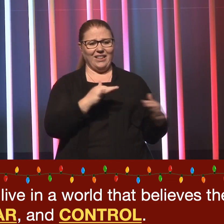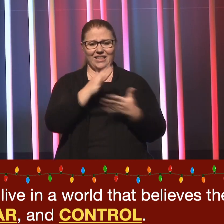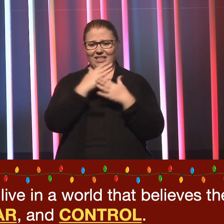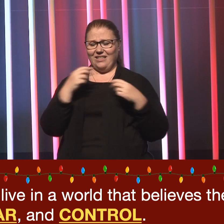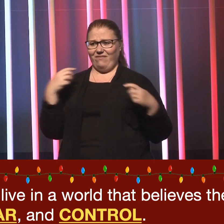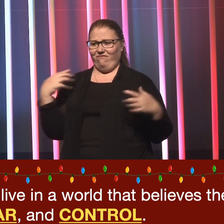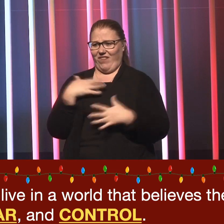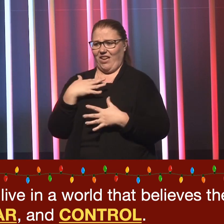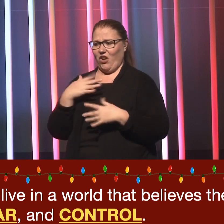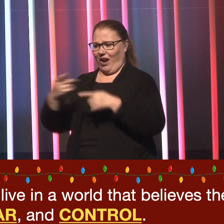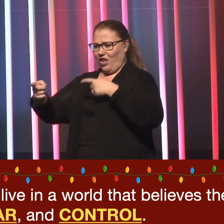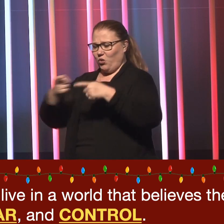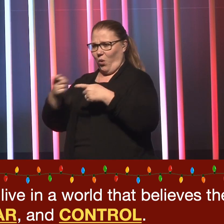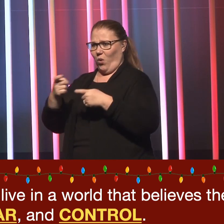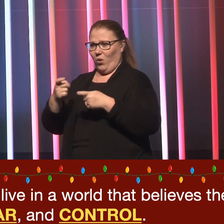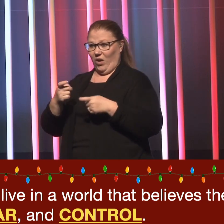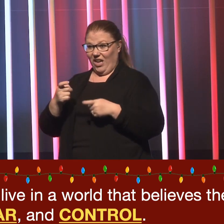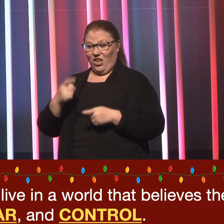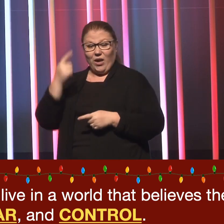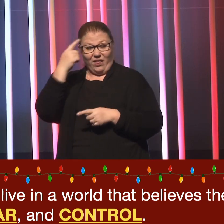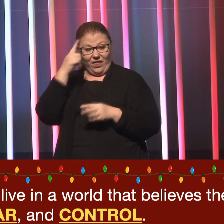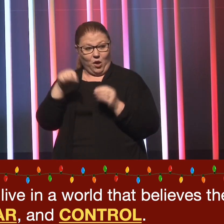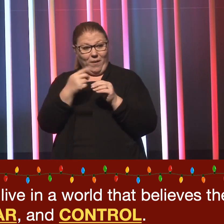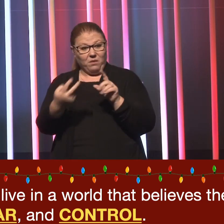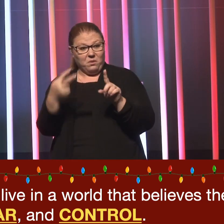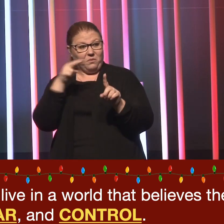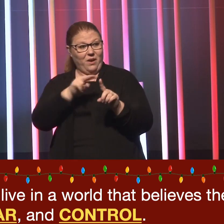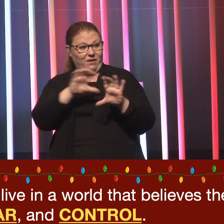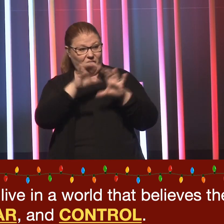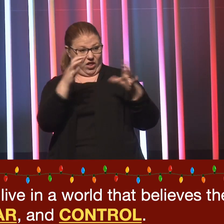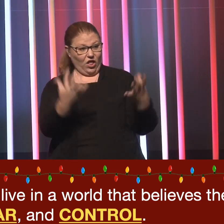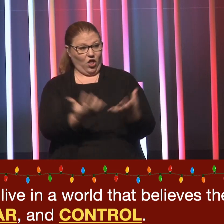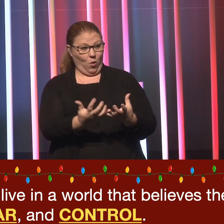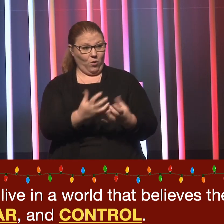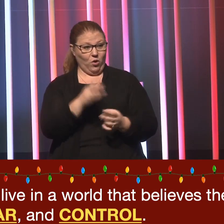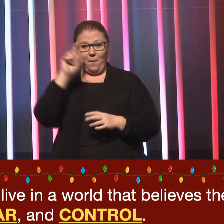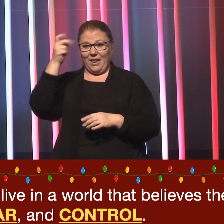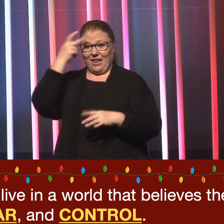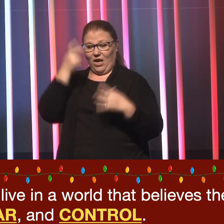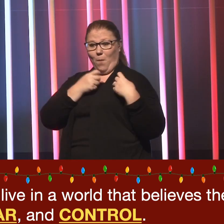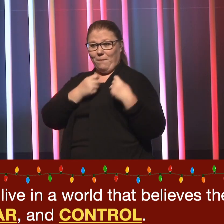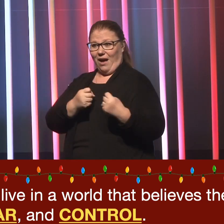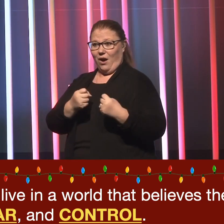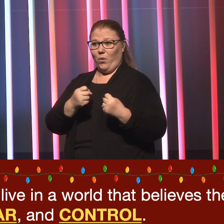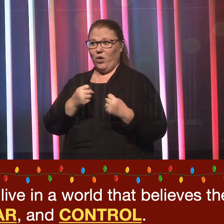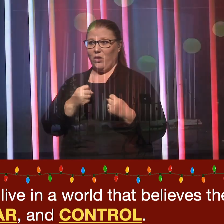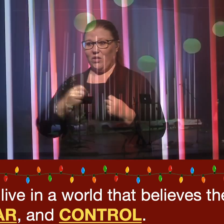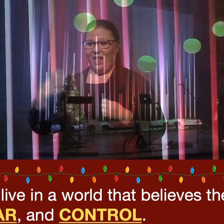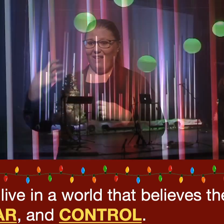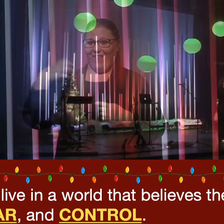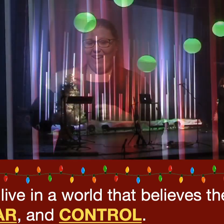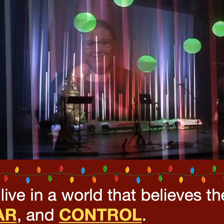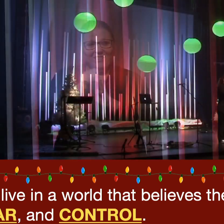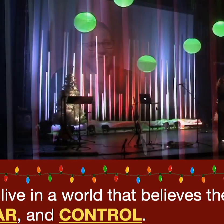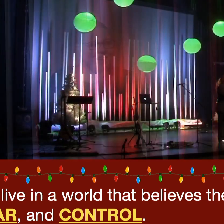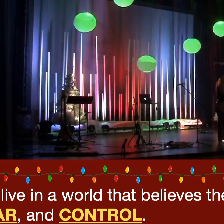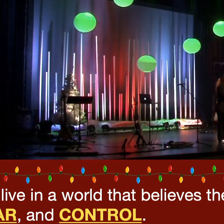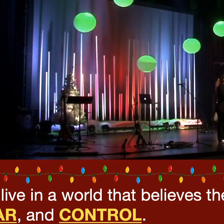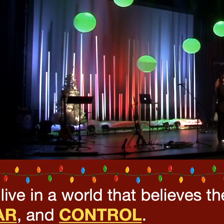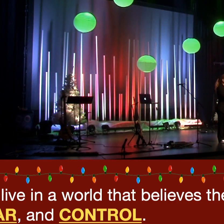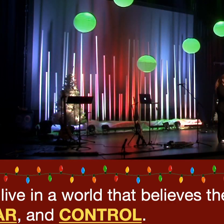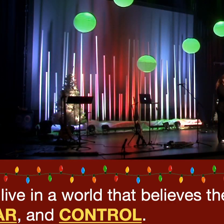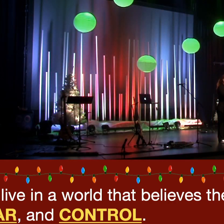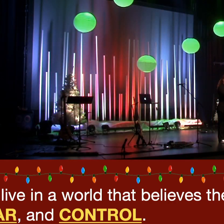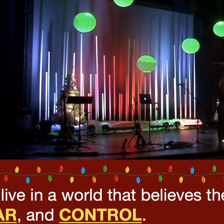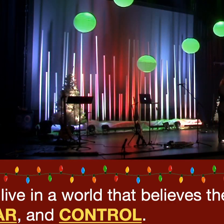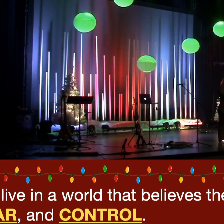that at the global level. You can take that from political powers and heads of state, all the way to in our workplaces and in our